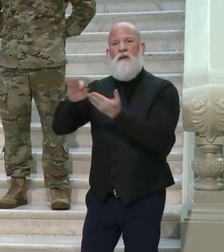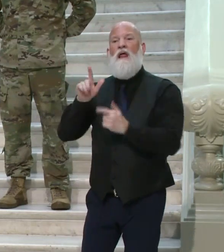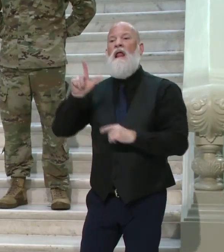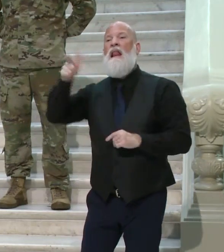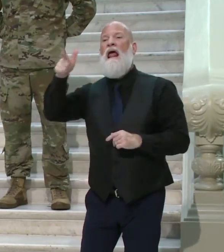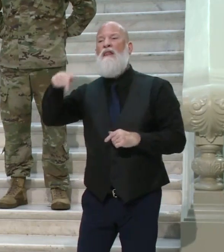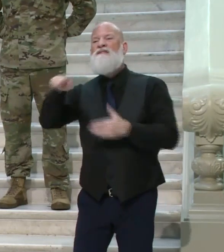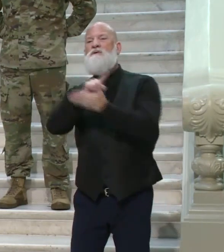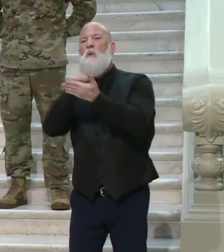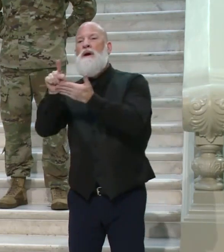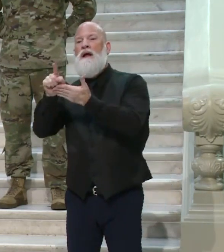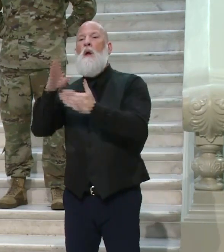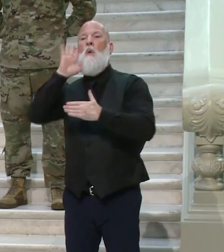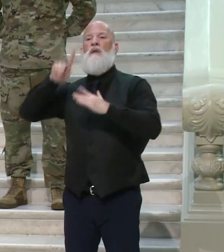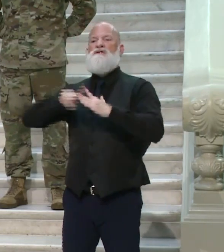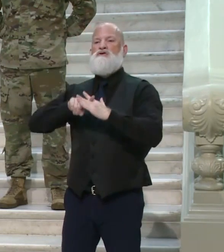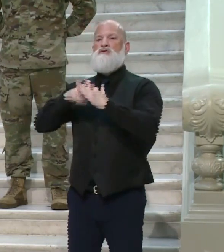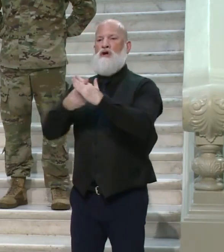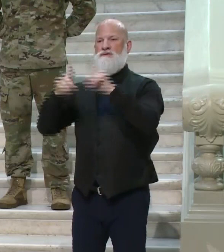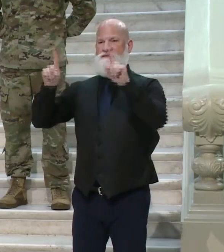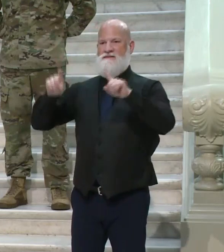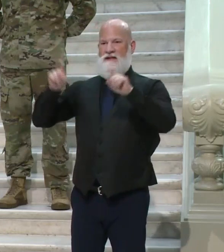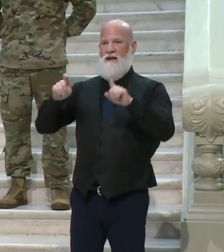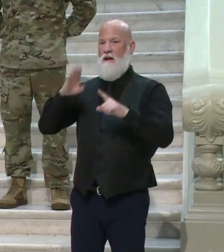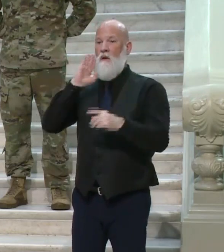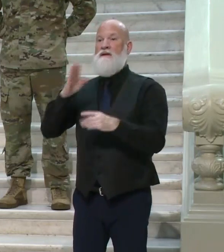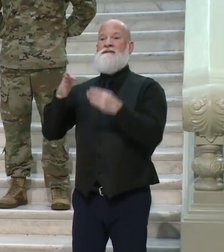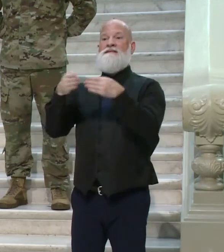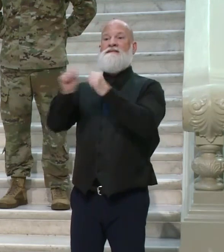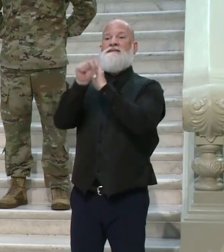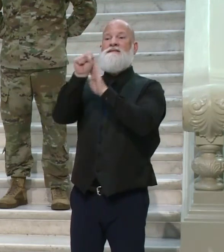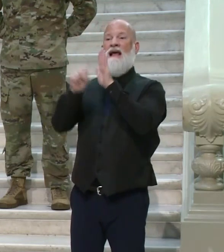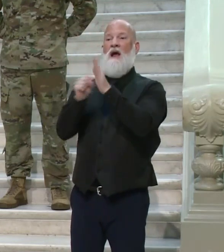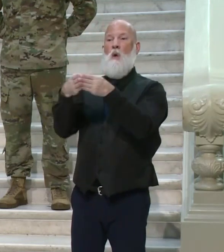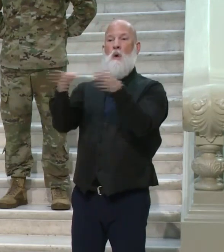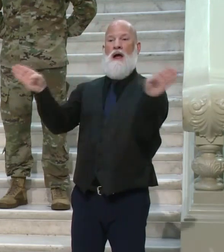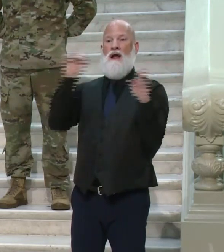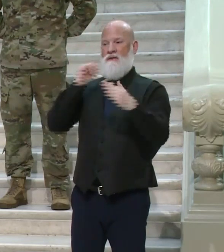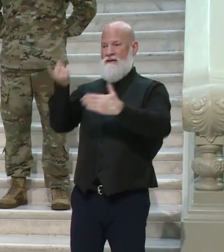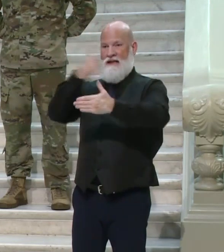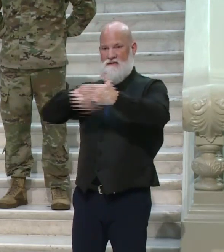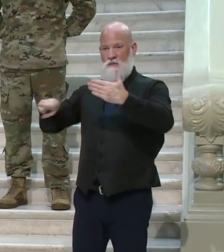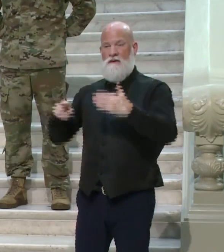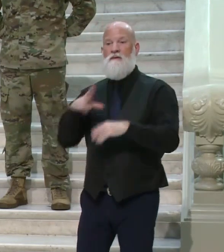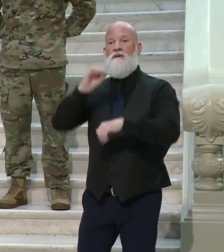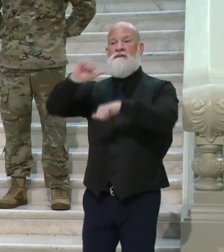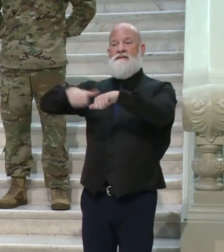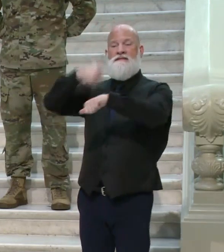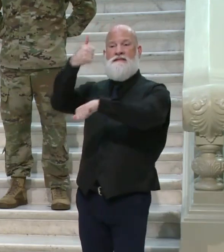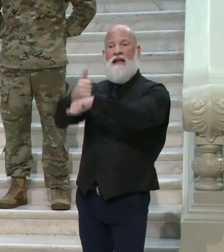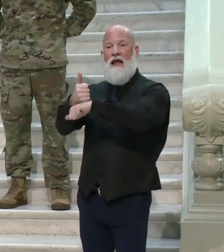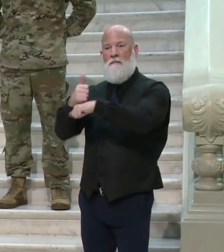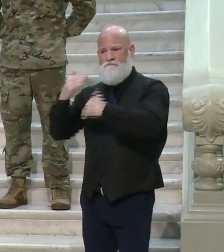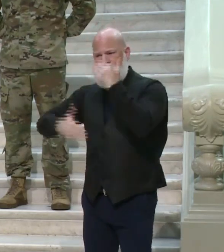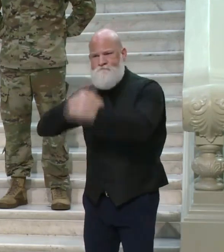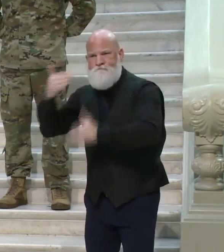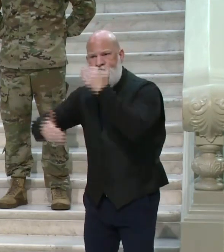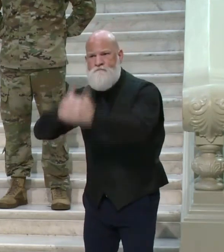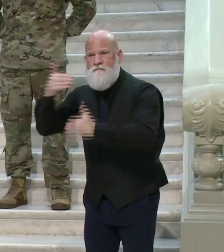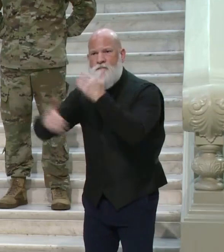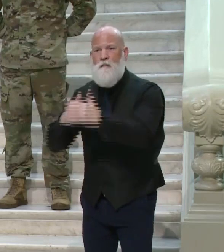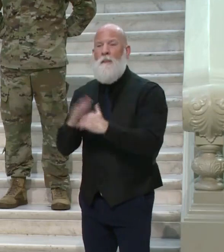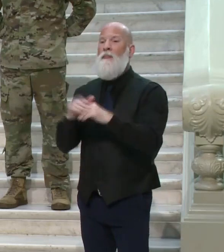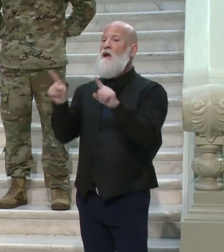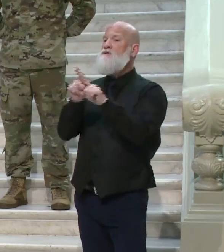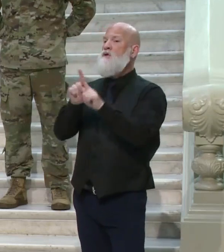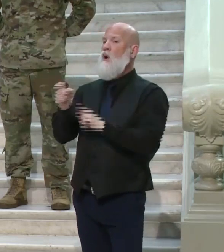a pilot and statewide next week. With all these things in place and undergoing, as well as what appeared to be